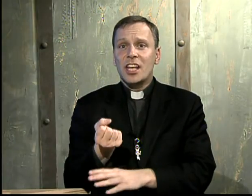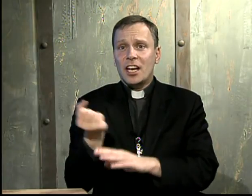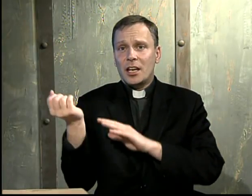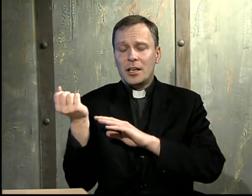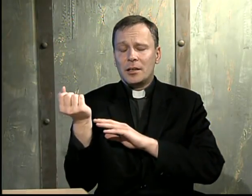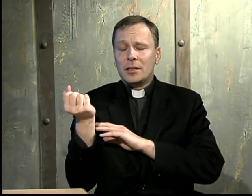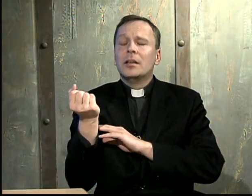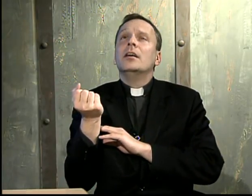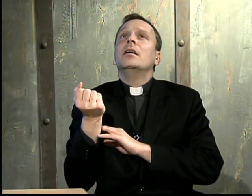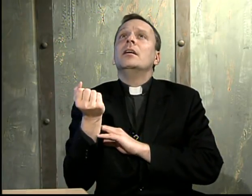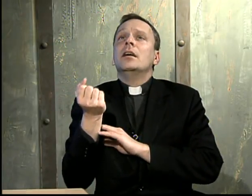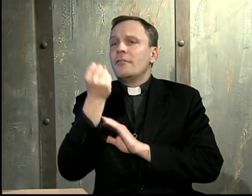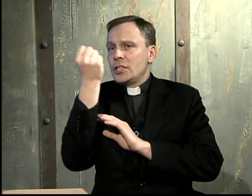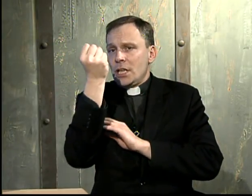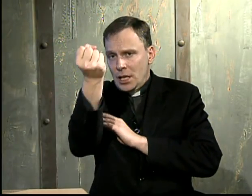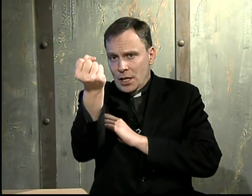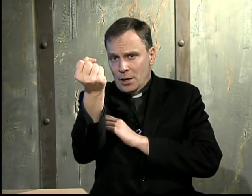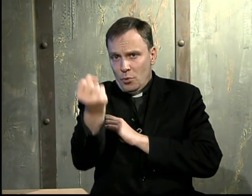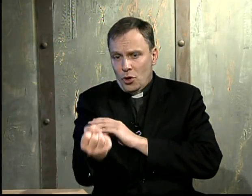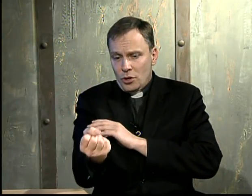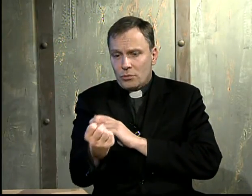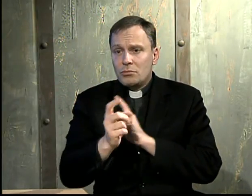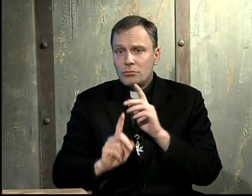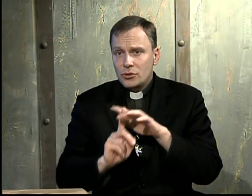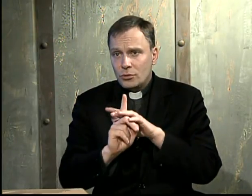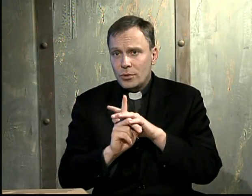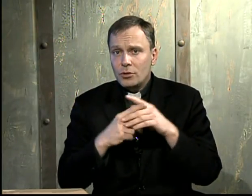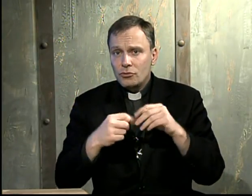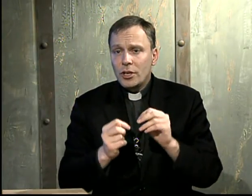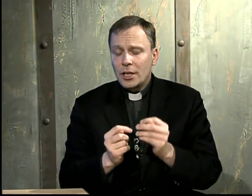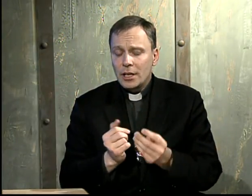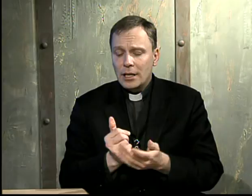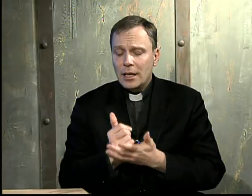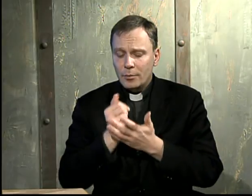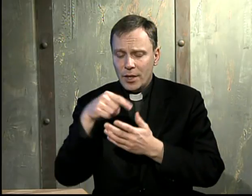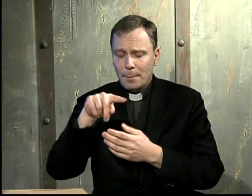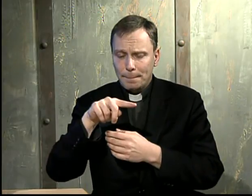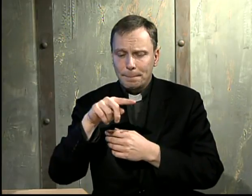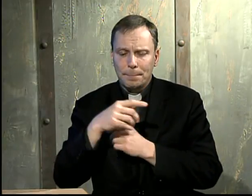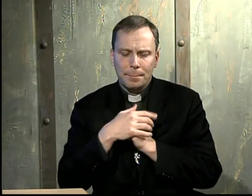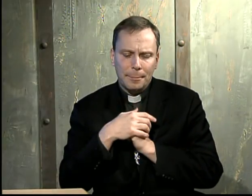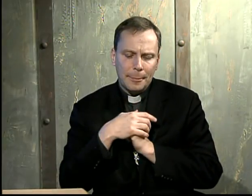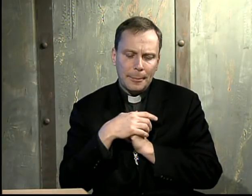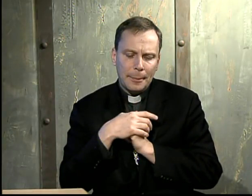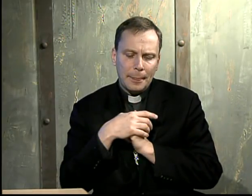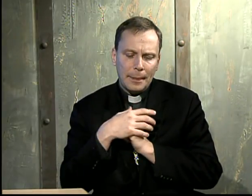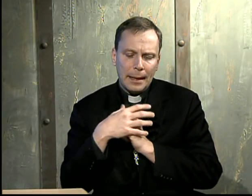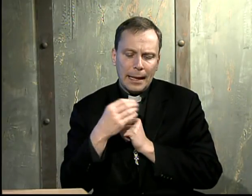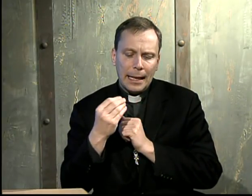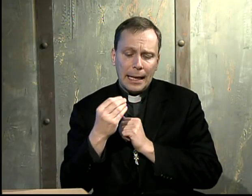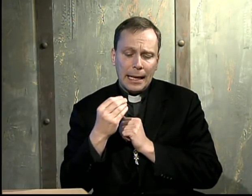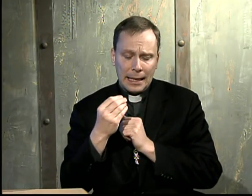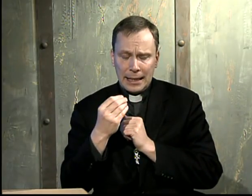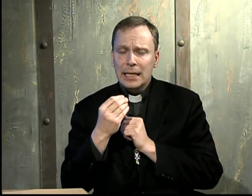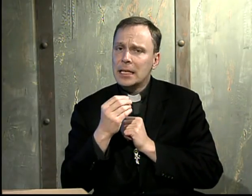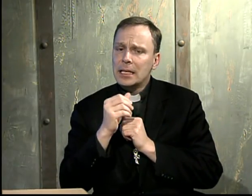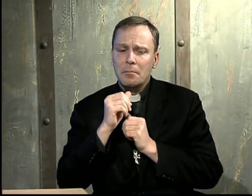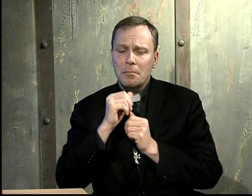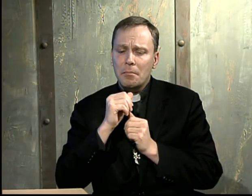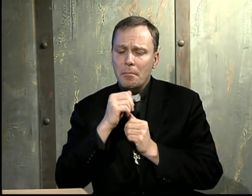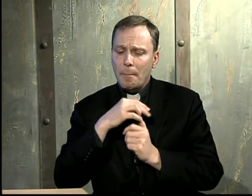a clinic every Saturday rather, my family would go and try to counsel women who